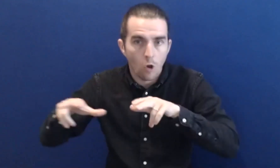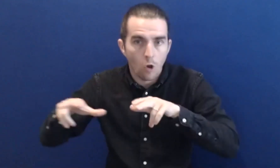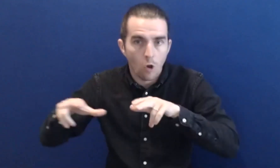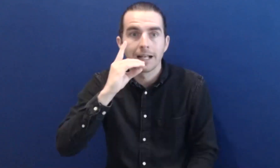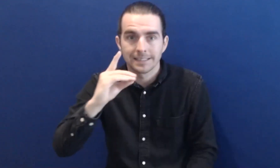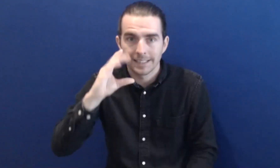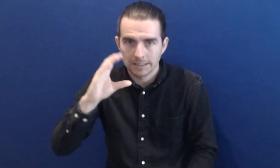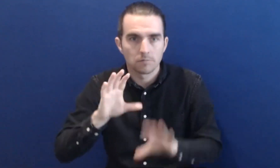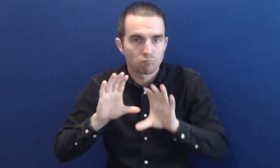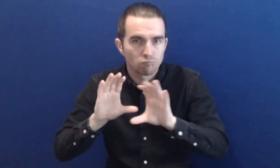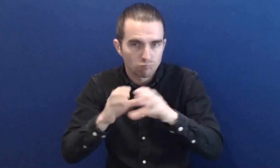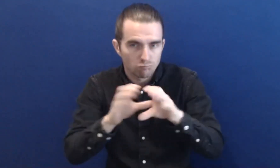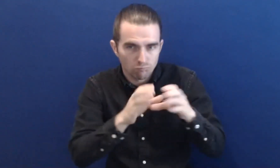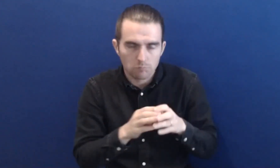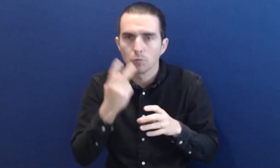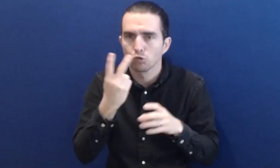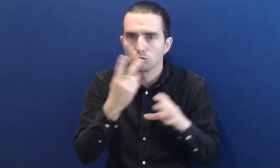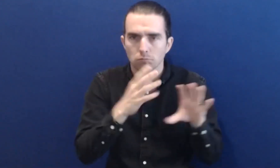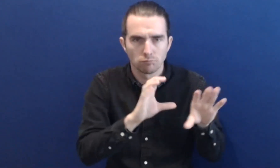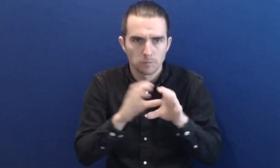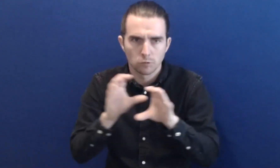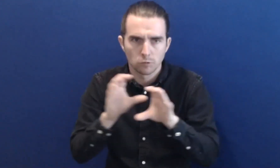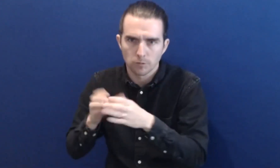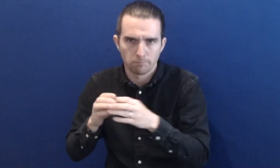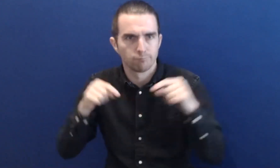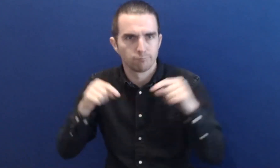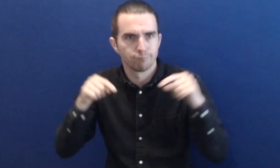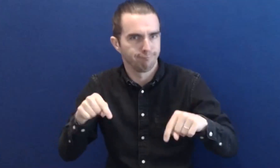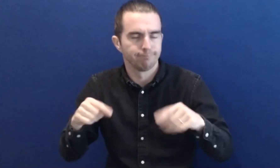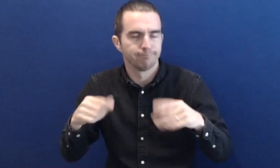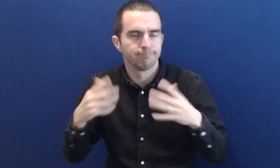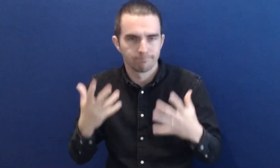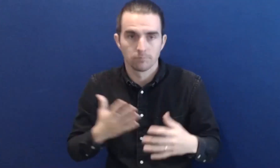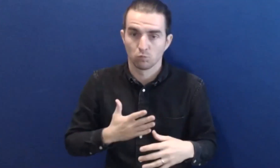OPD, working across about 22 Pacific Island countries,